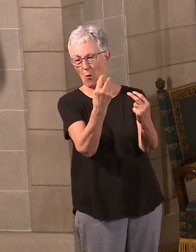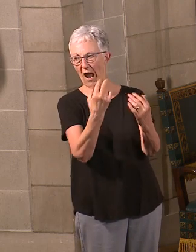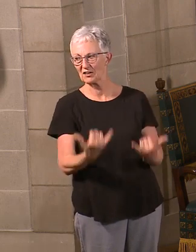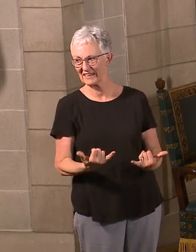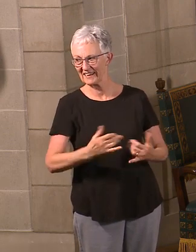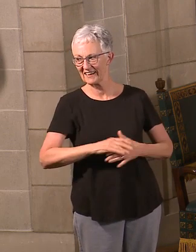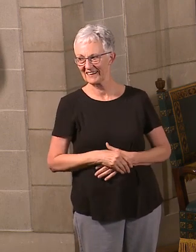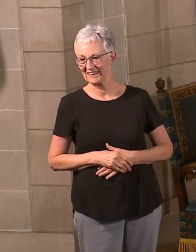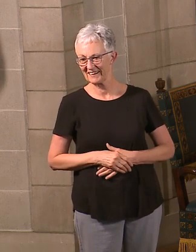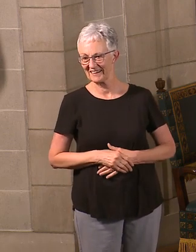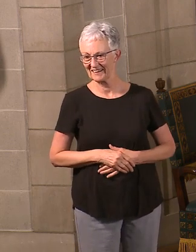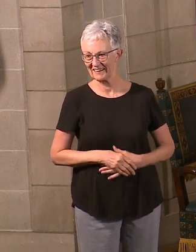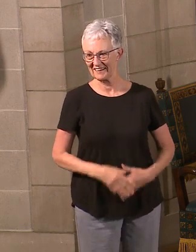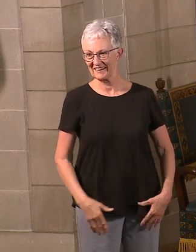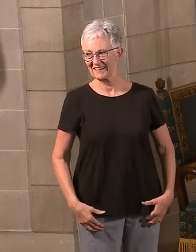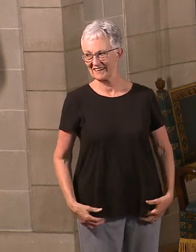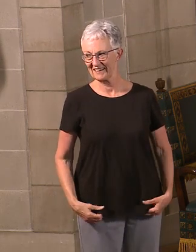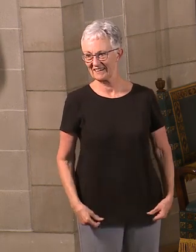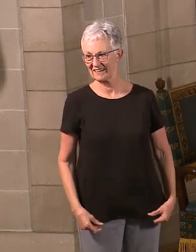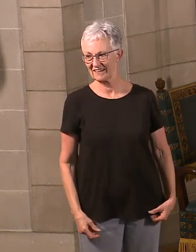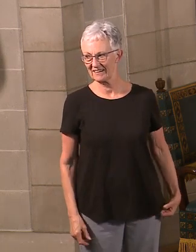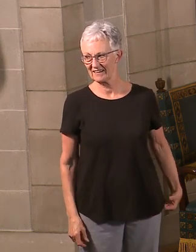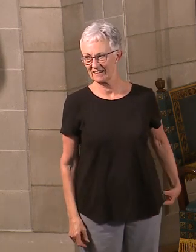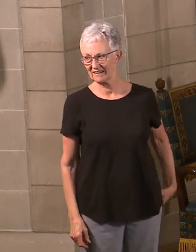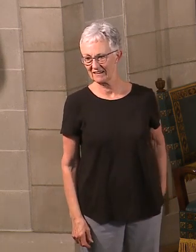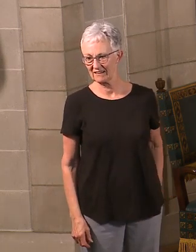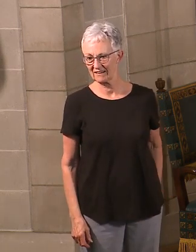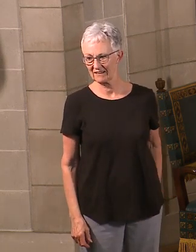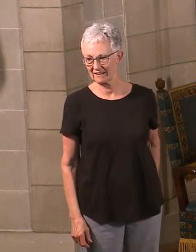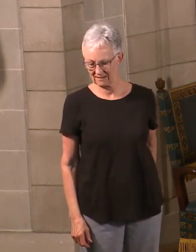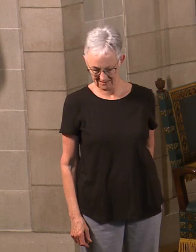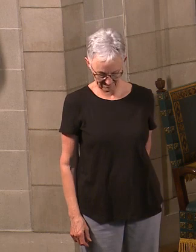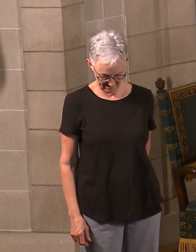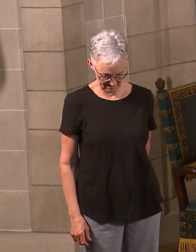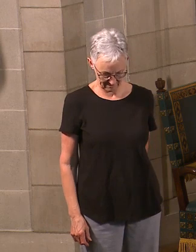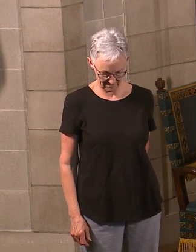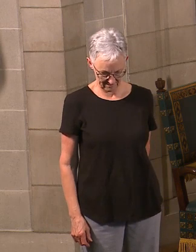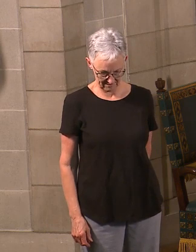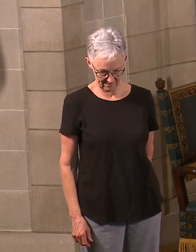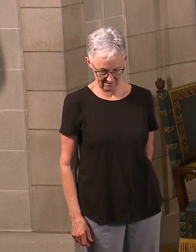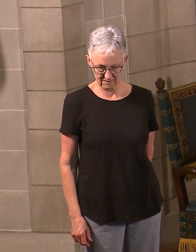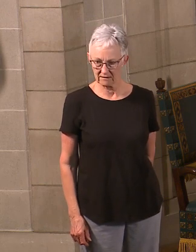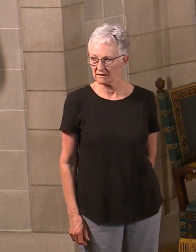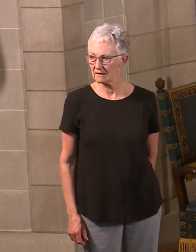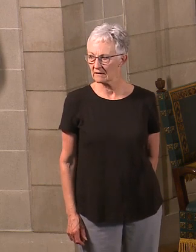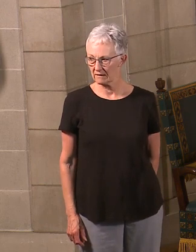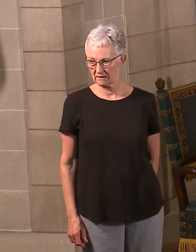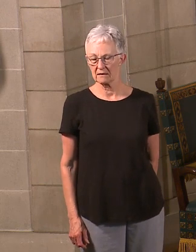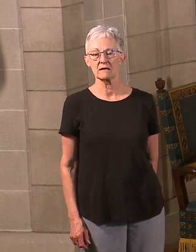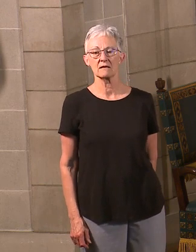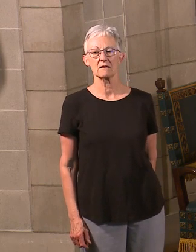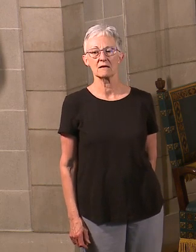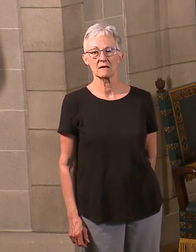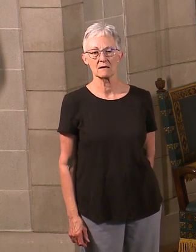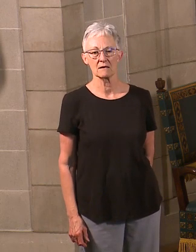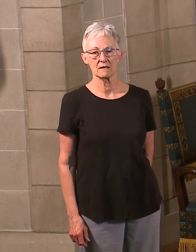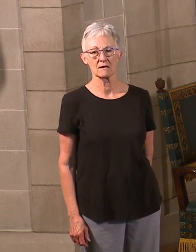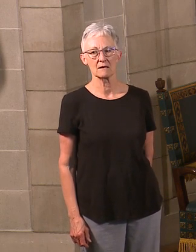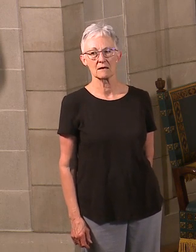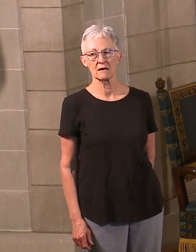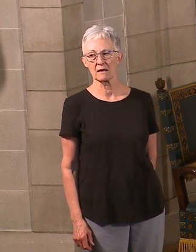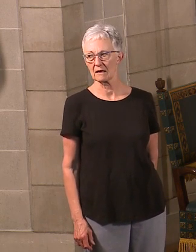population. This is a general population probably type question, okay. Yesterday, so there was news about the tiger in the Bronx that acquired the virus. Is it